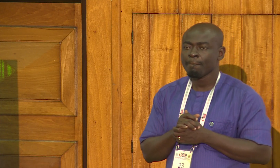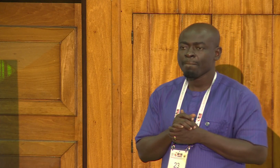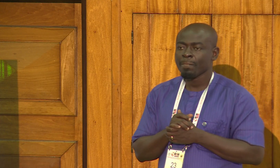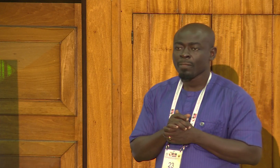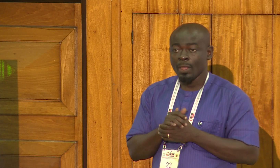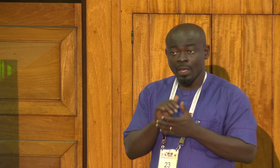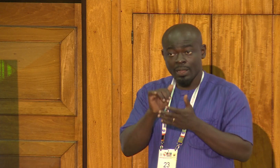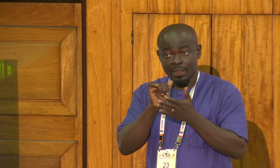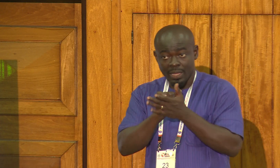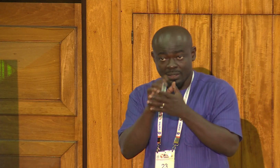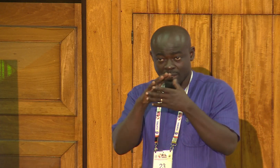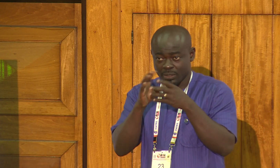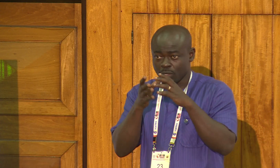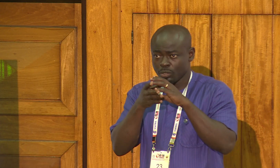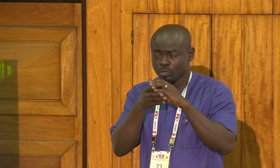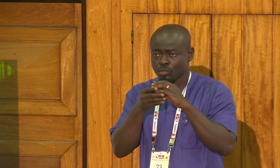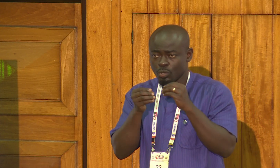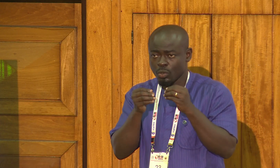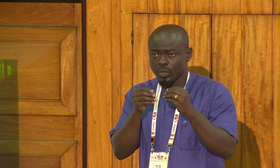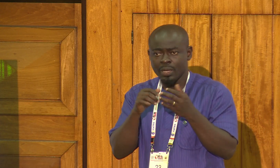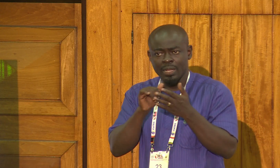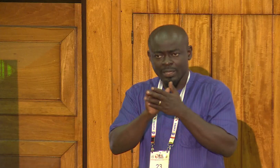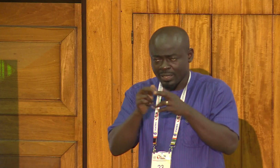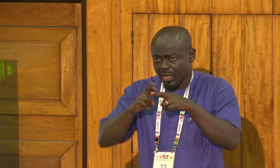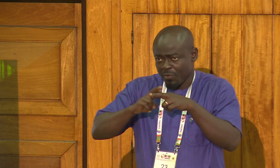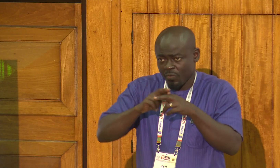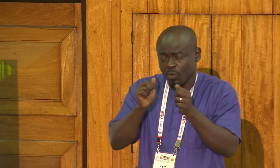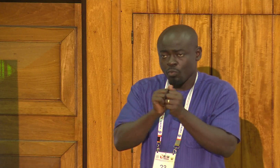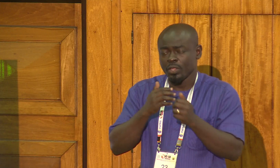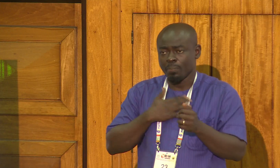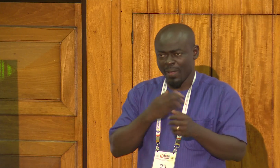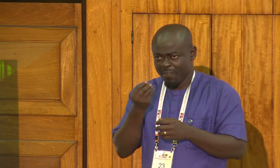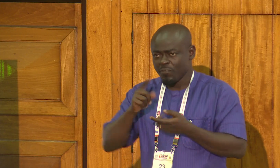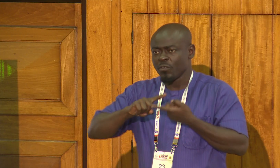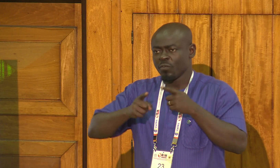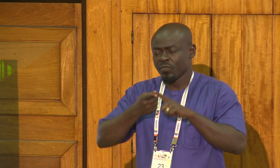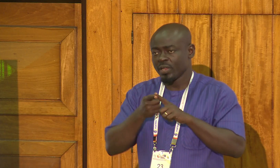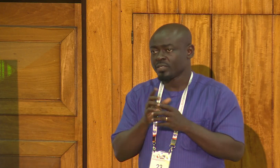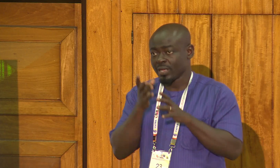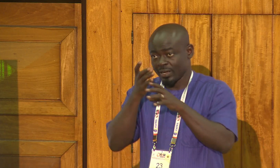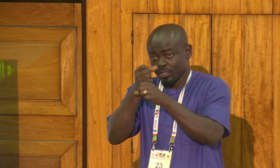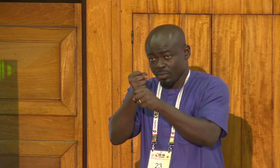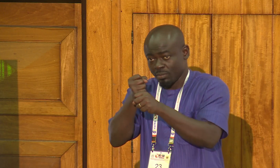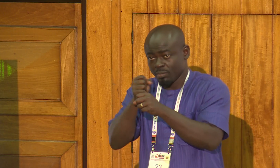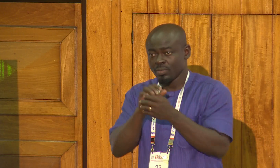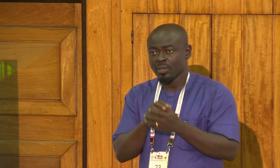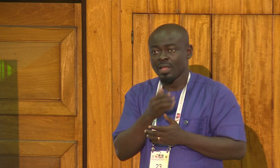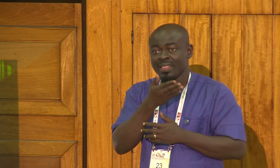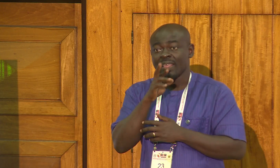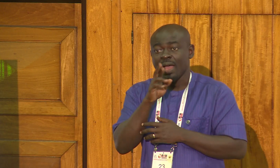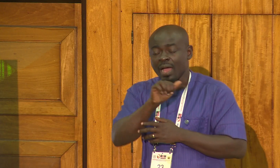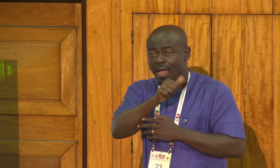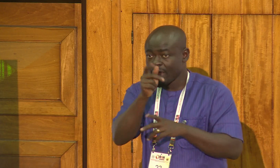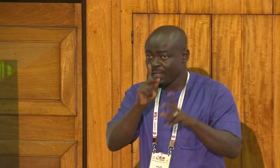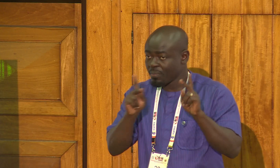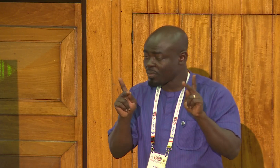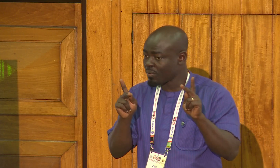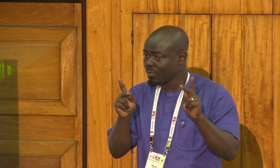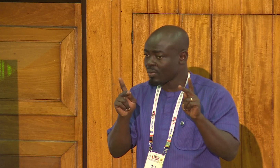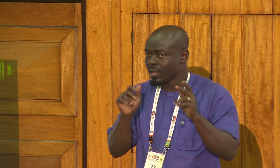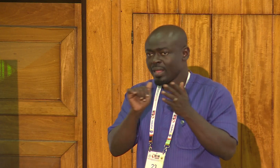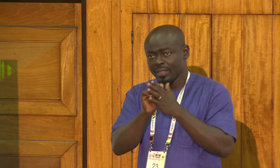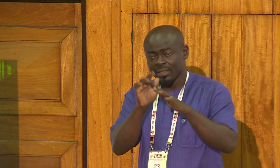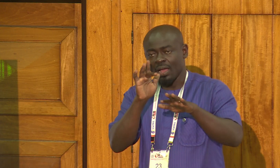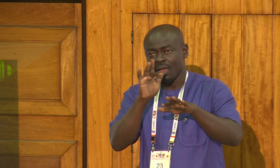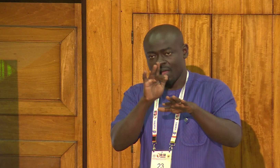a narrative review that I did with a few colleagues that summarizes it. But there are other people that that are